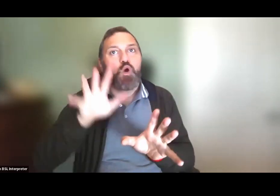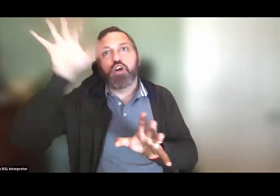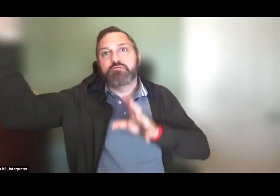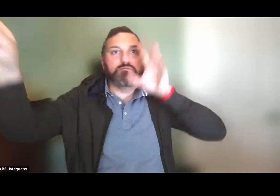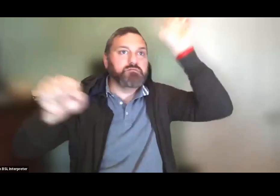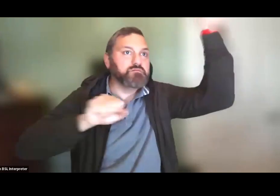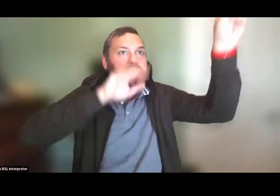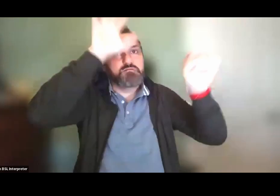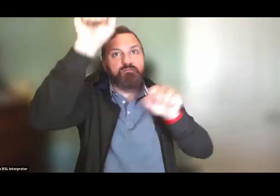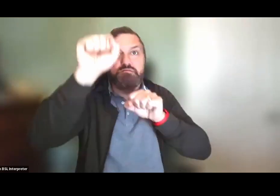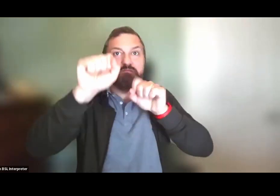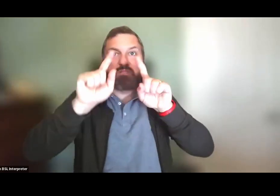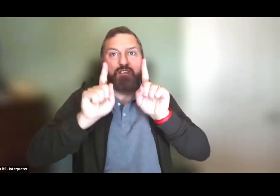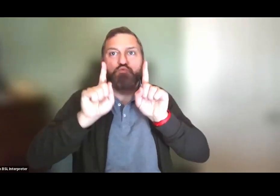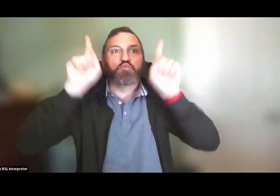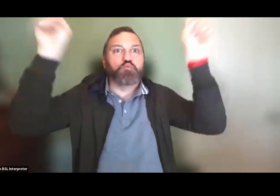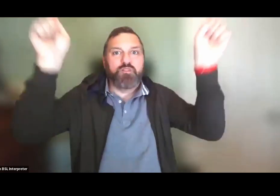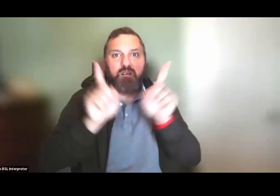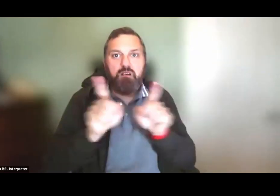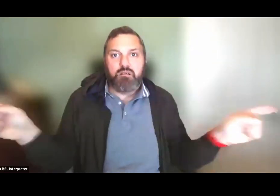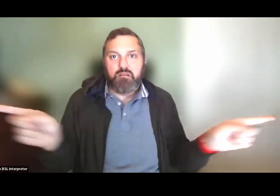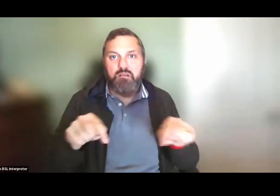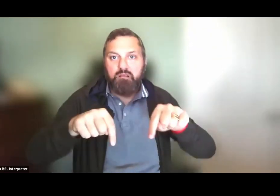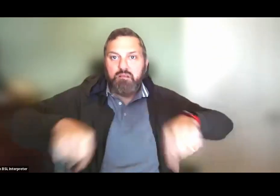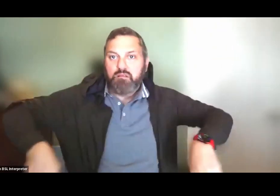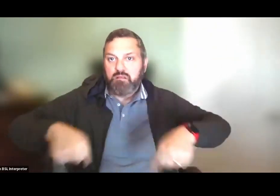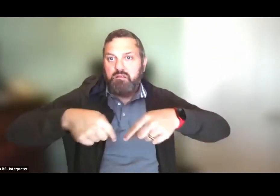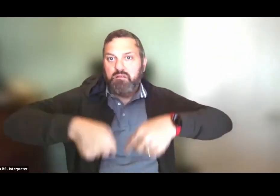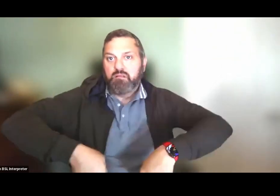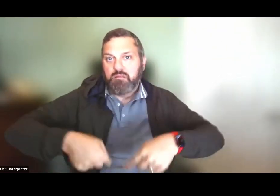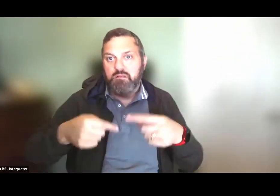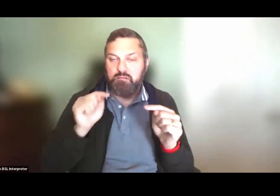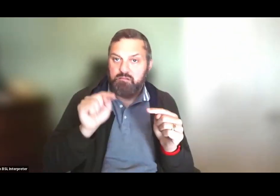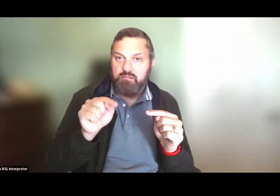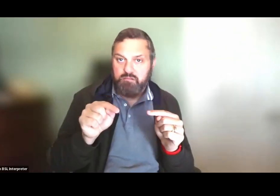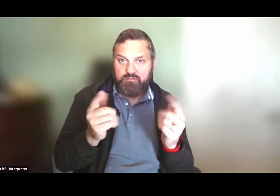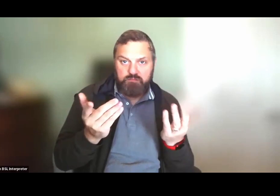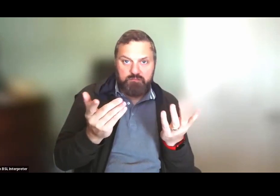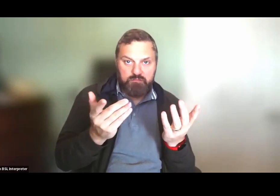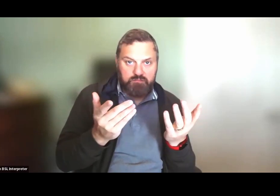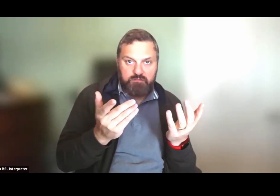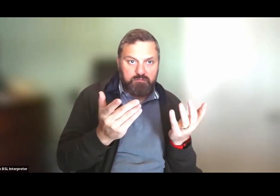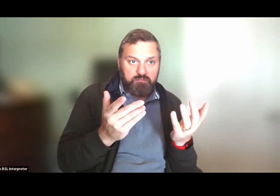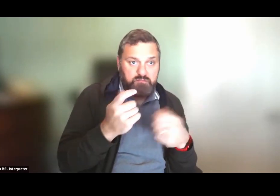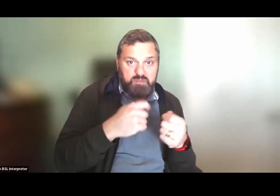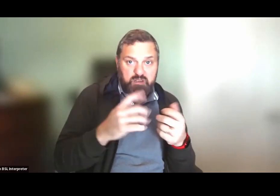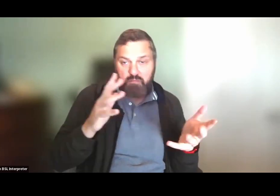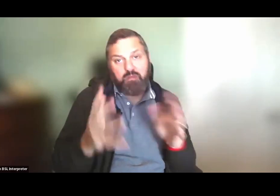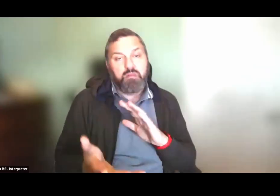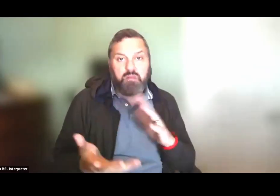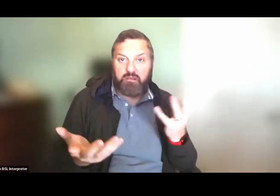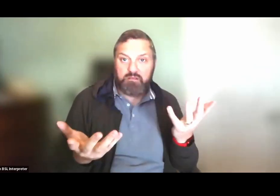these 9 planetary boundaries that give us the unique stability of life on this planet,